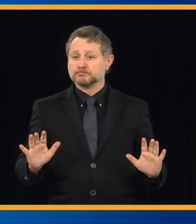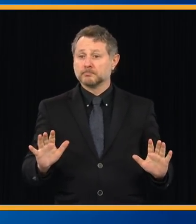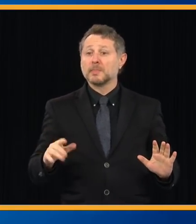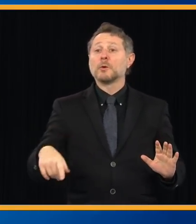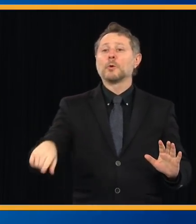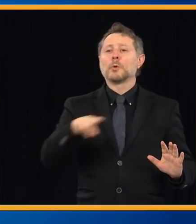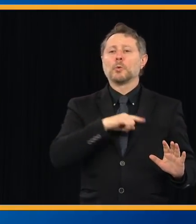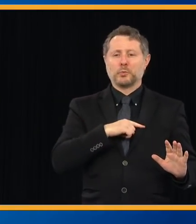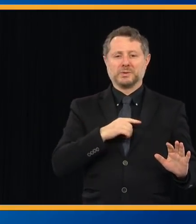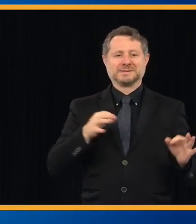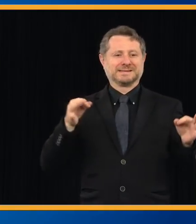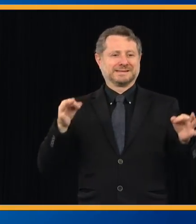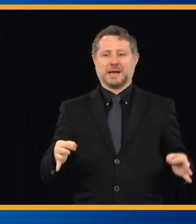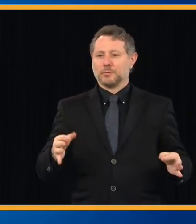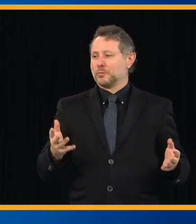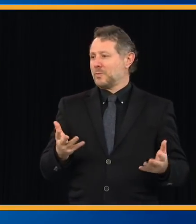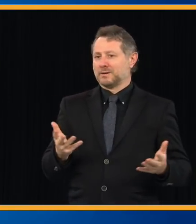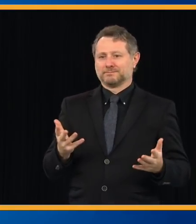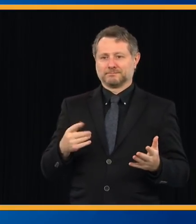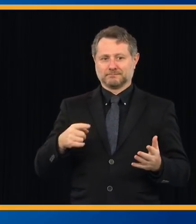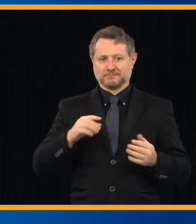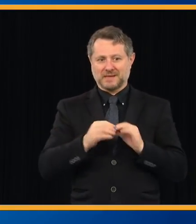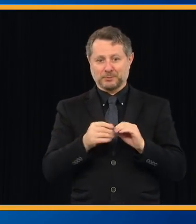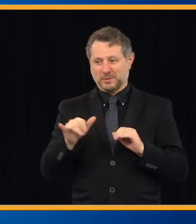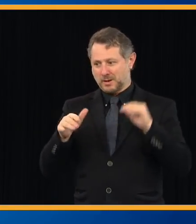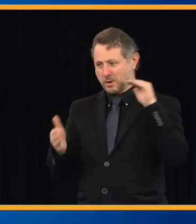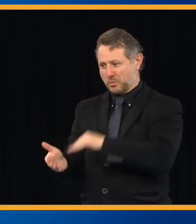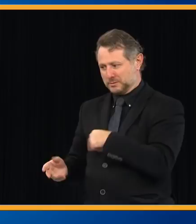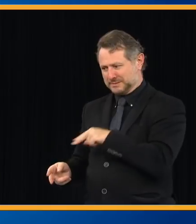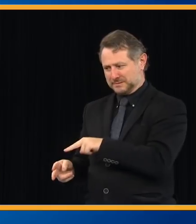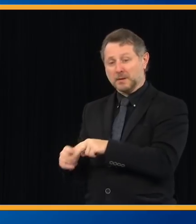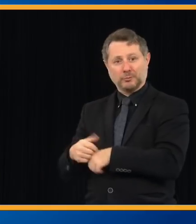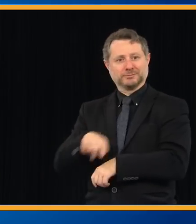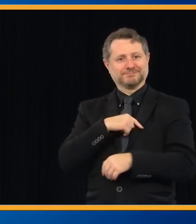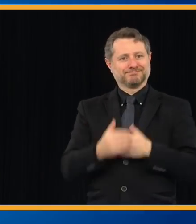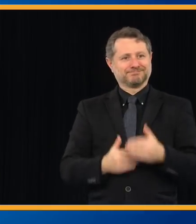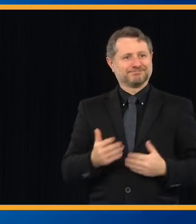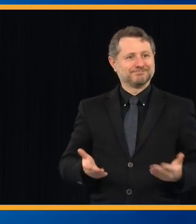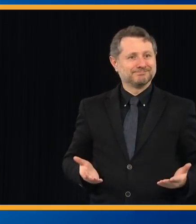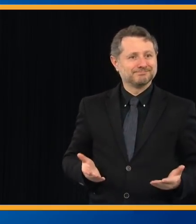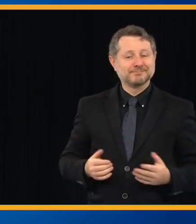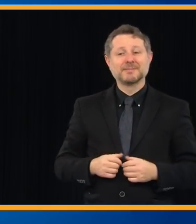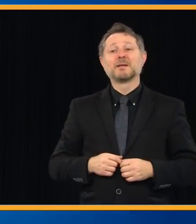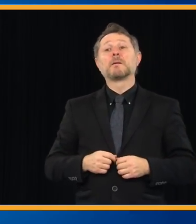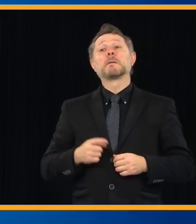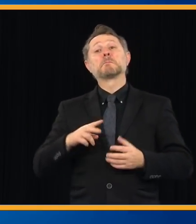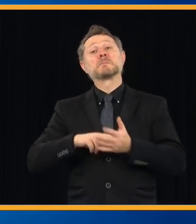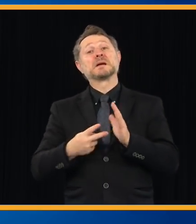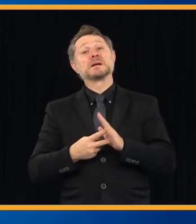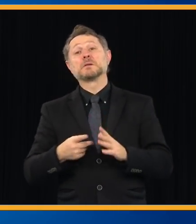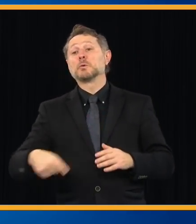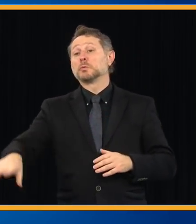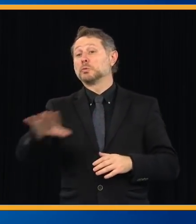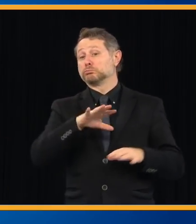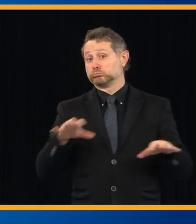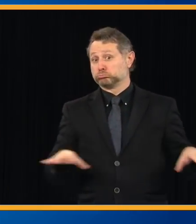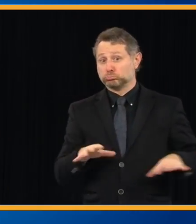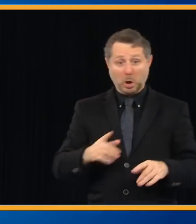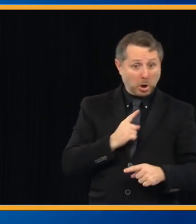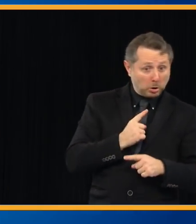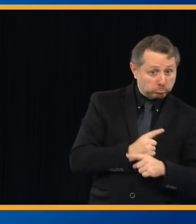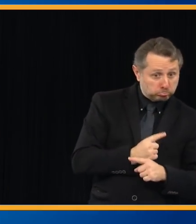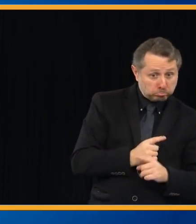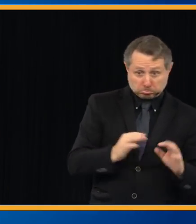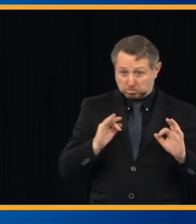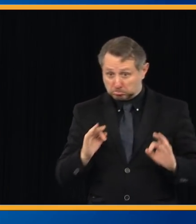rate of infection is going forward. You tell me how we behave today, I will tell you the